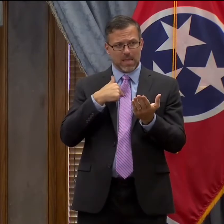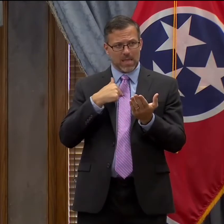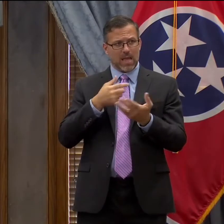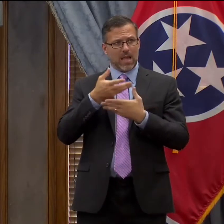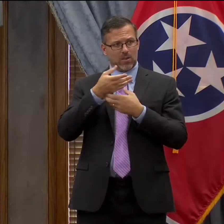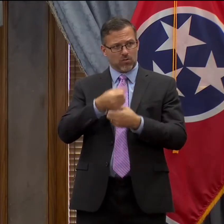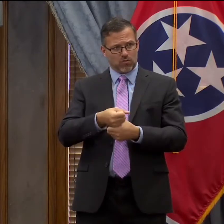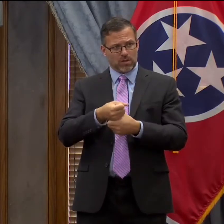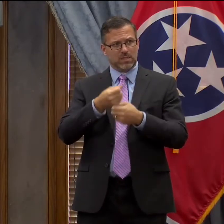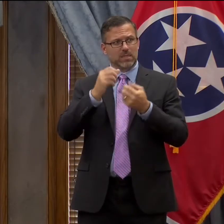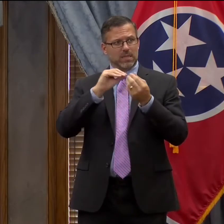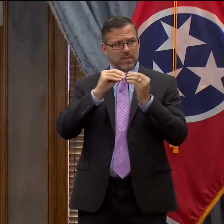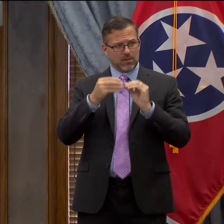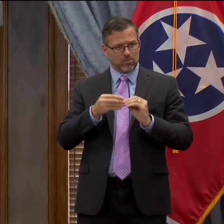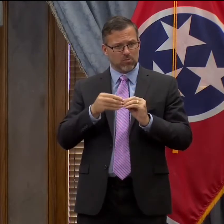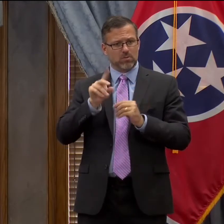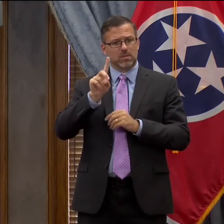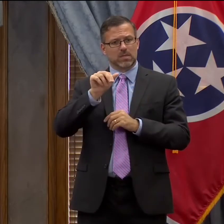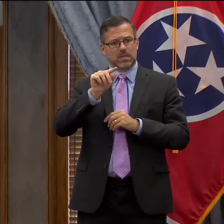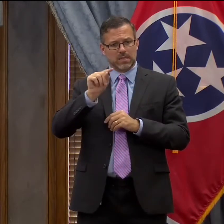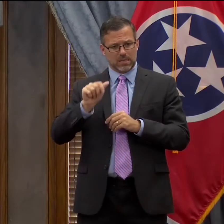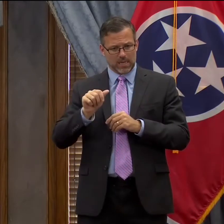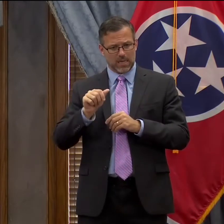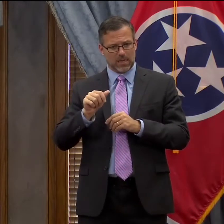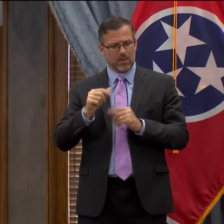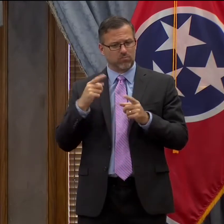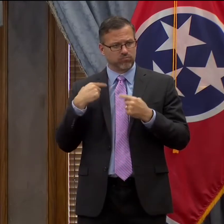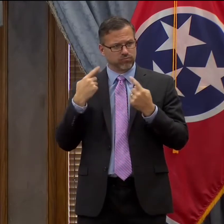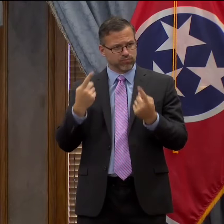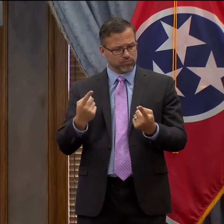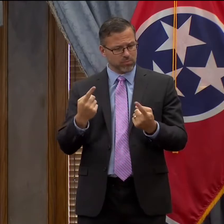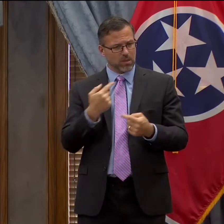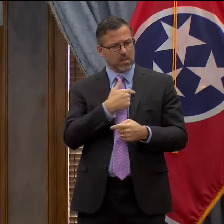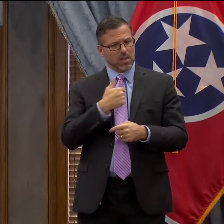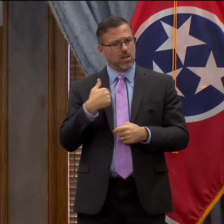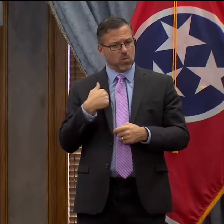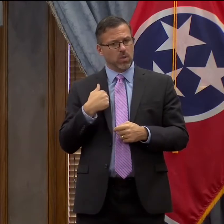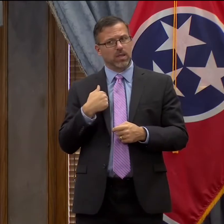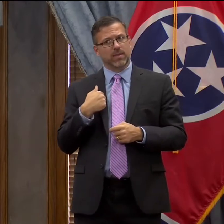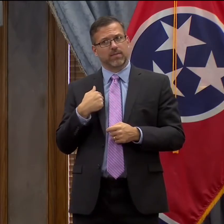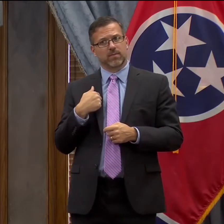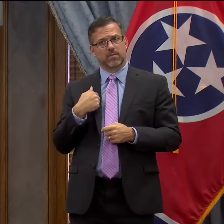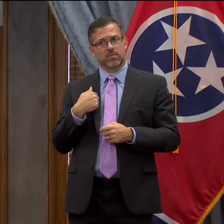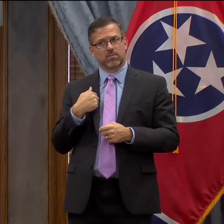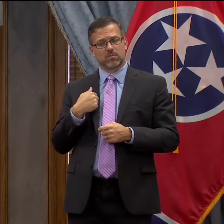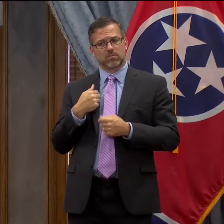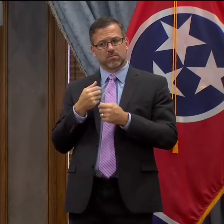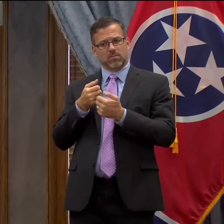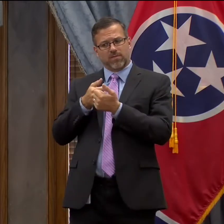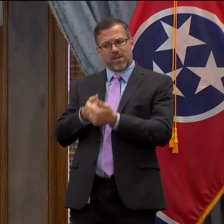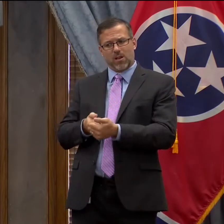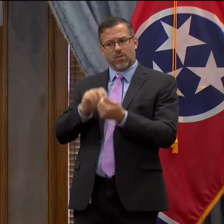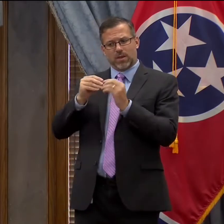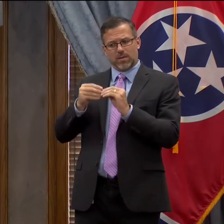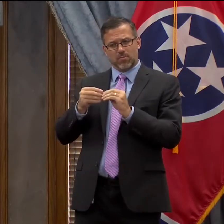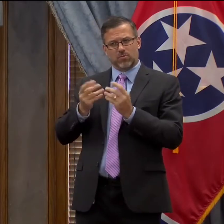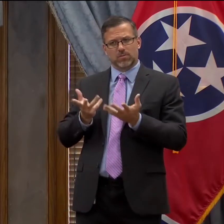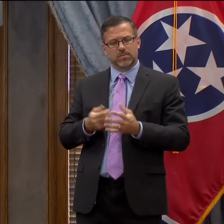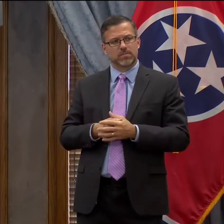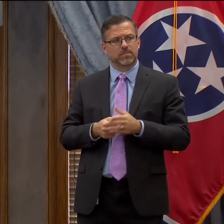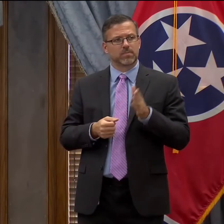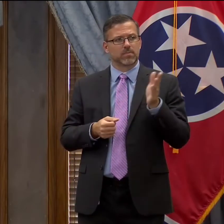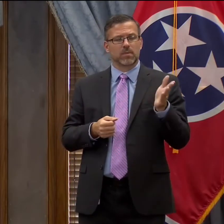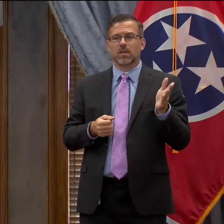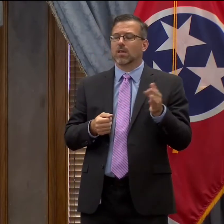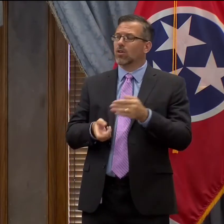and the numbers that we have had and that we've used to make those decisions. There's been so much